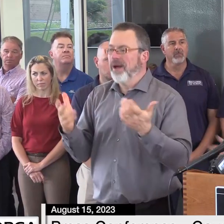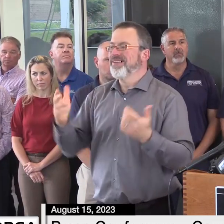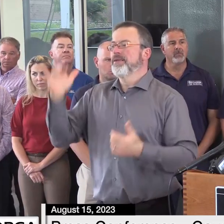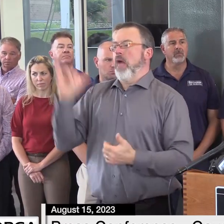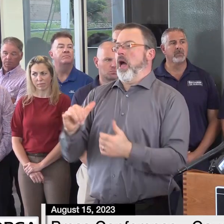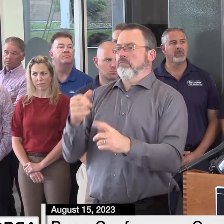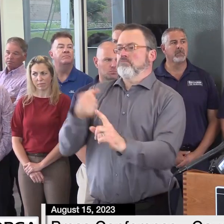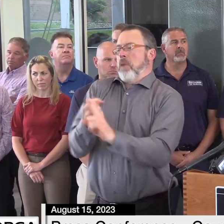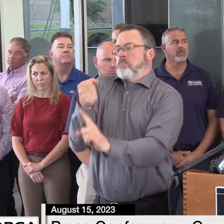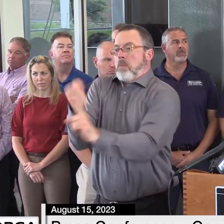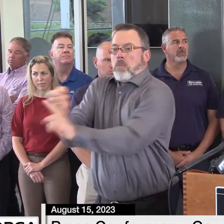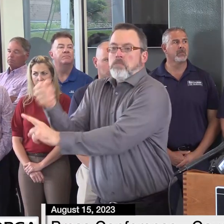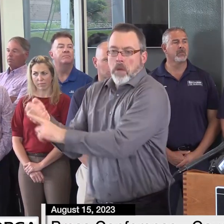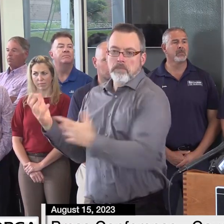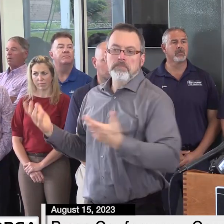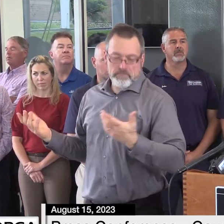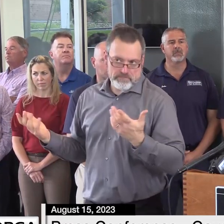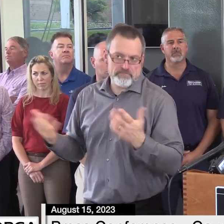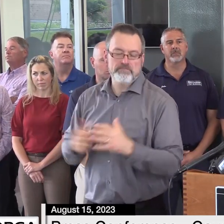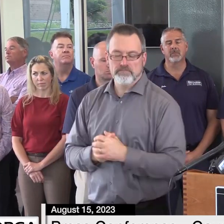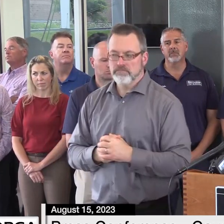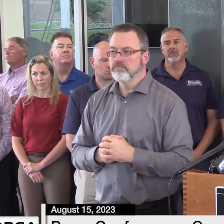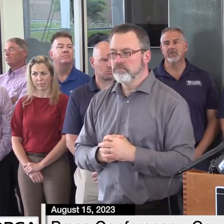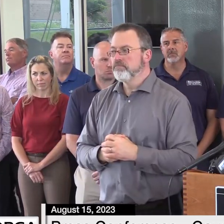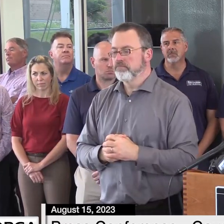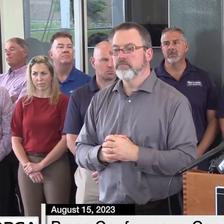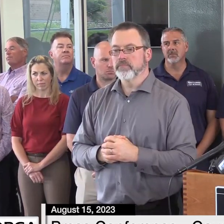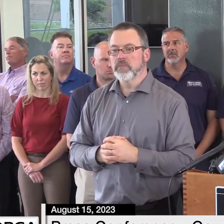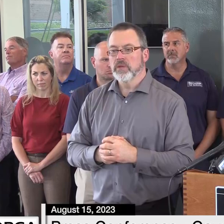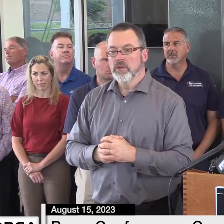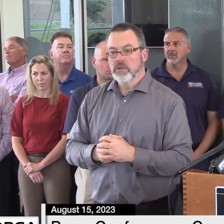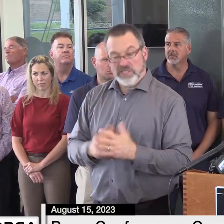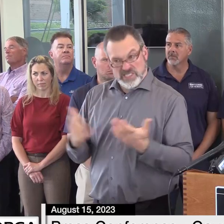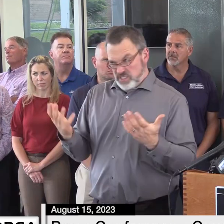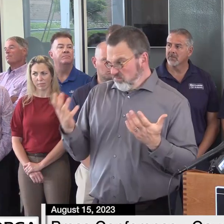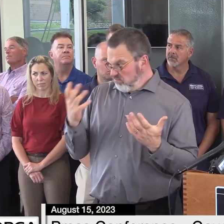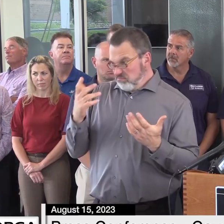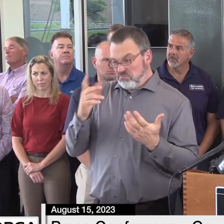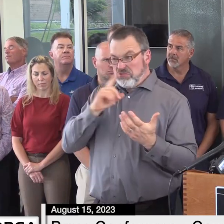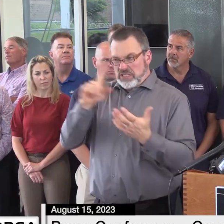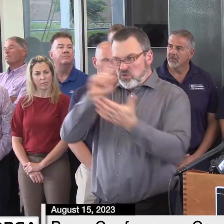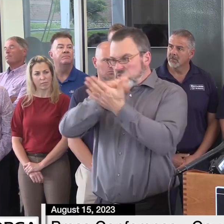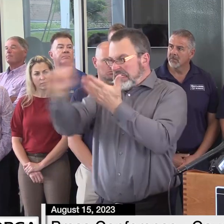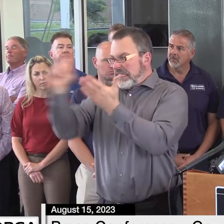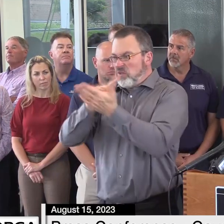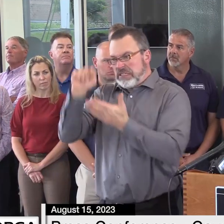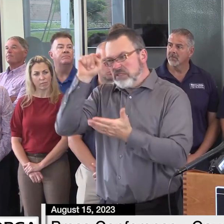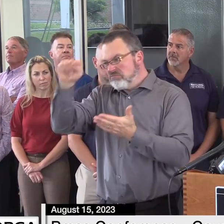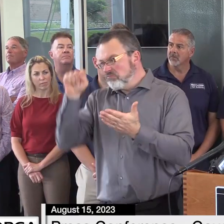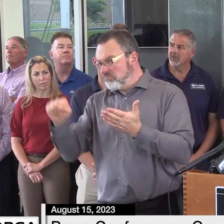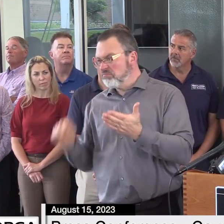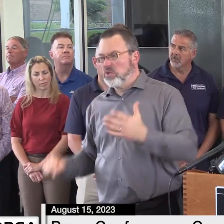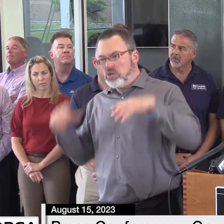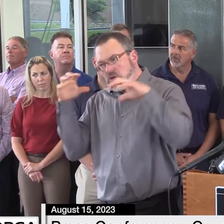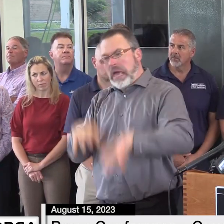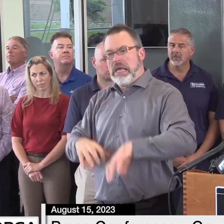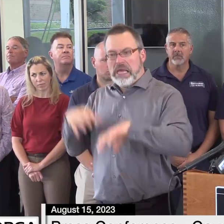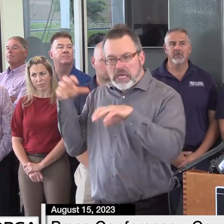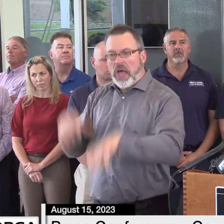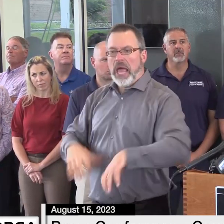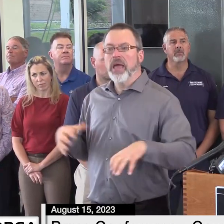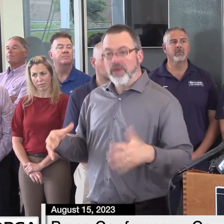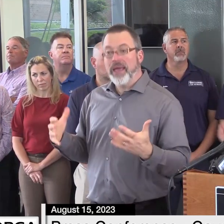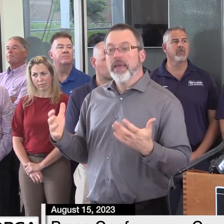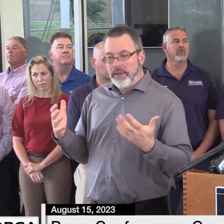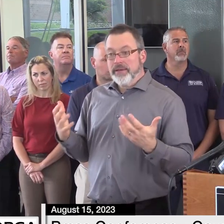but repeated over days. And again, we'll try and we're going to determine whether we can meet